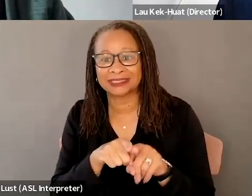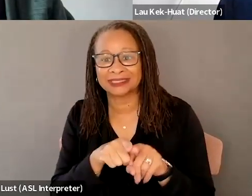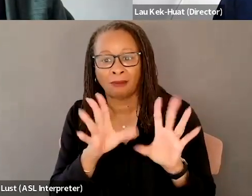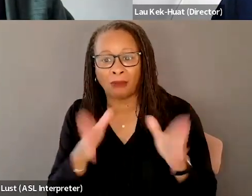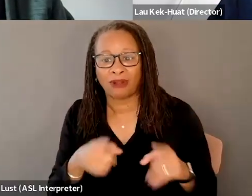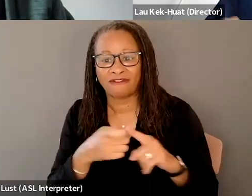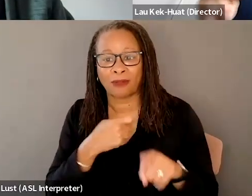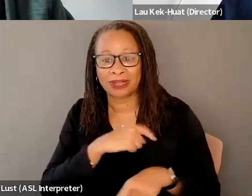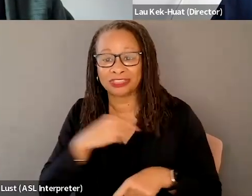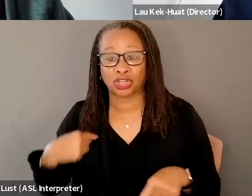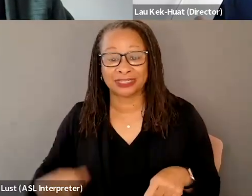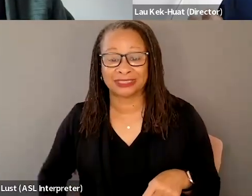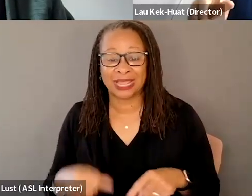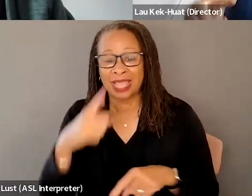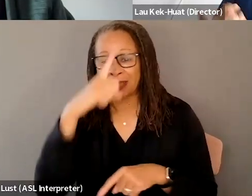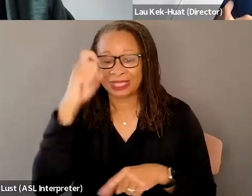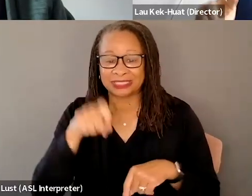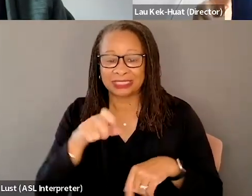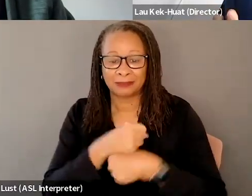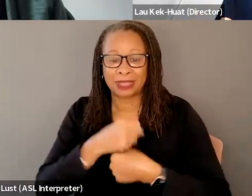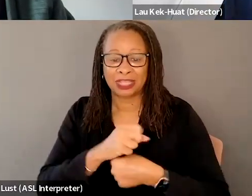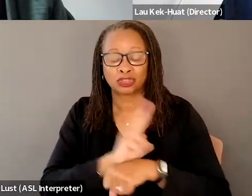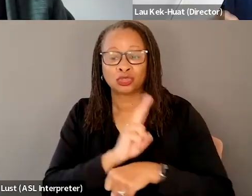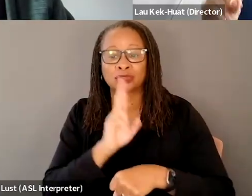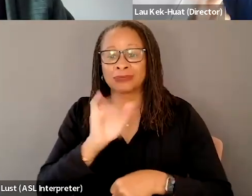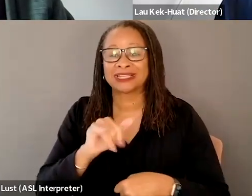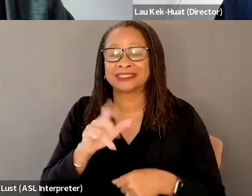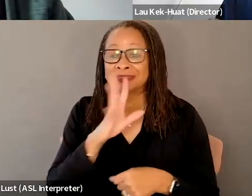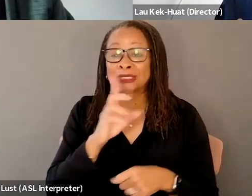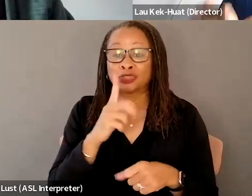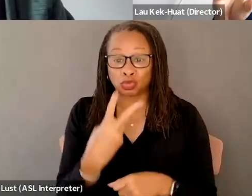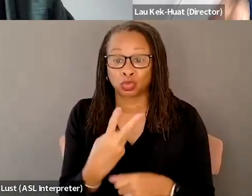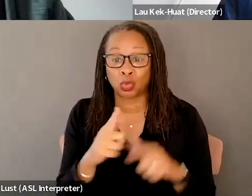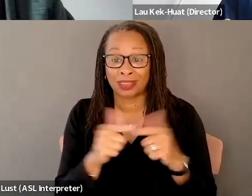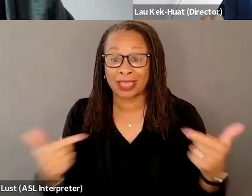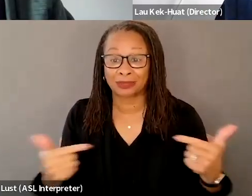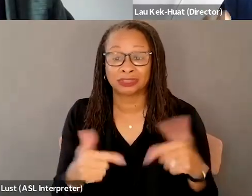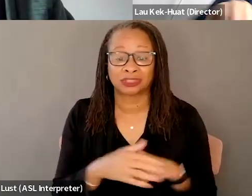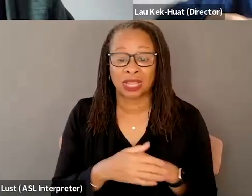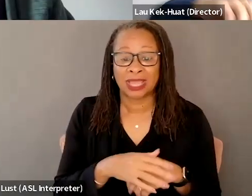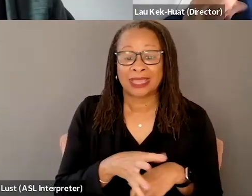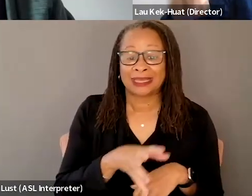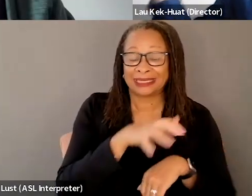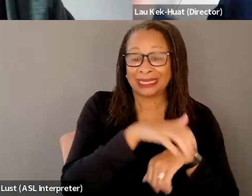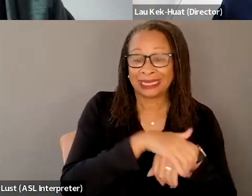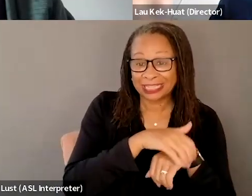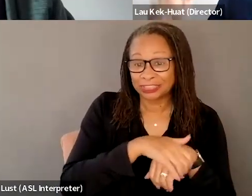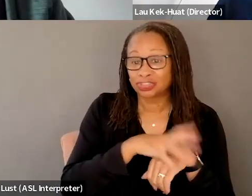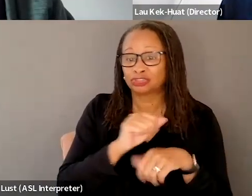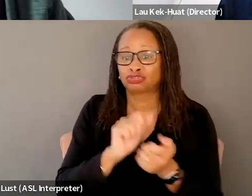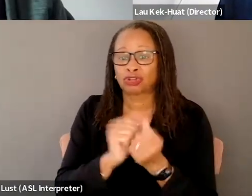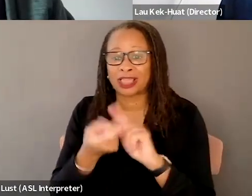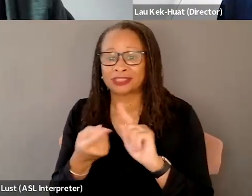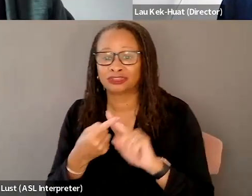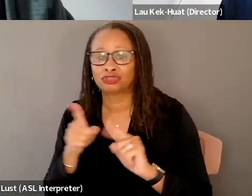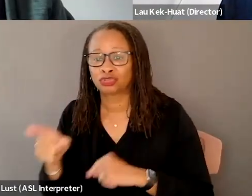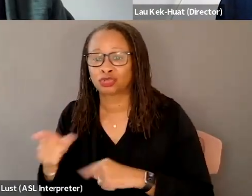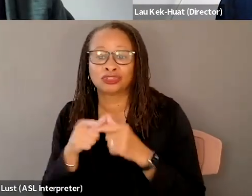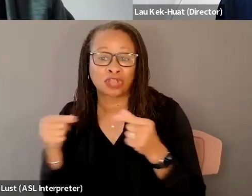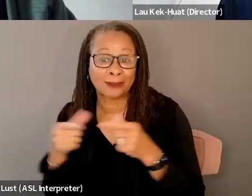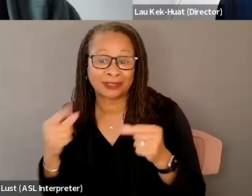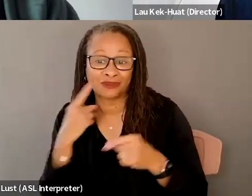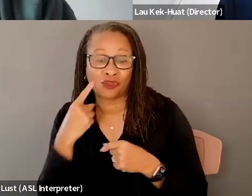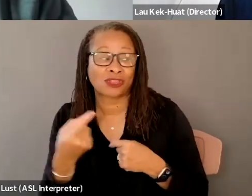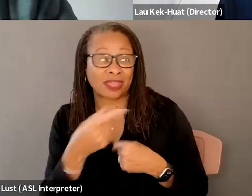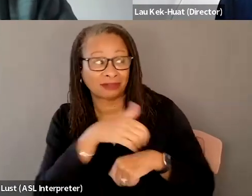reasons. And because they have to make use of his bilingual, because he can read English and then he can translate it for the Japanese. Yeah.